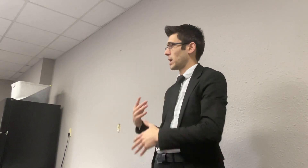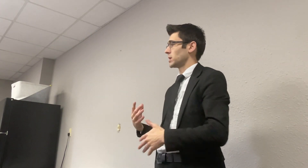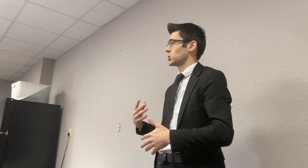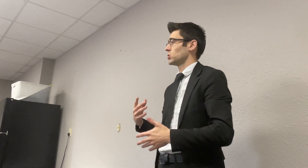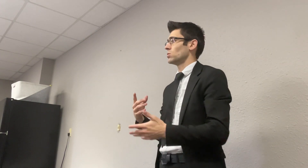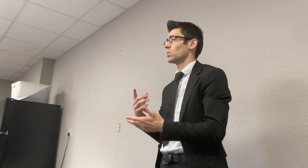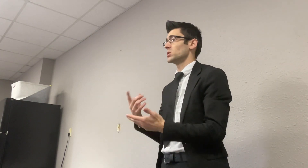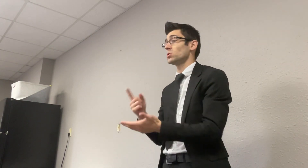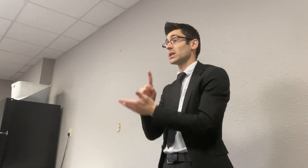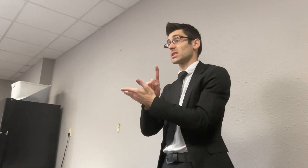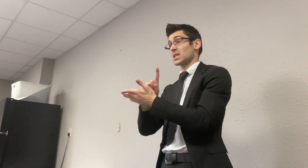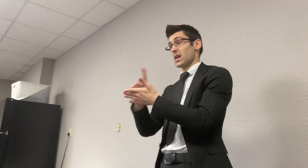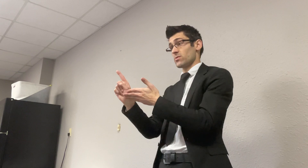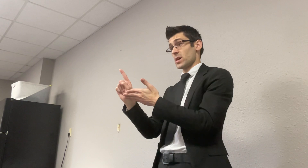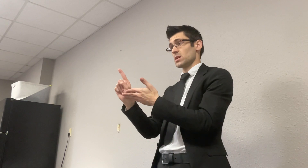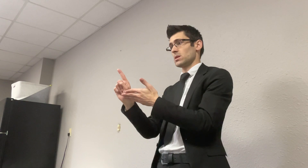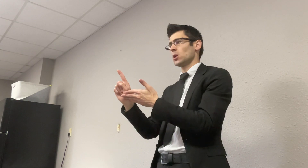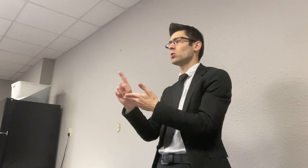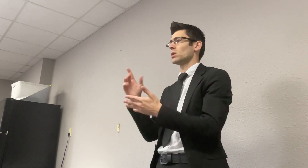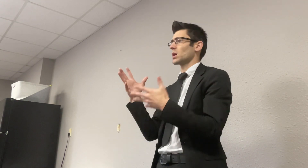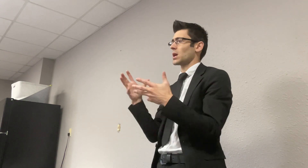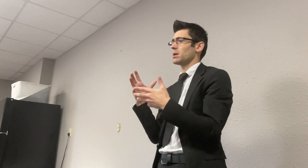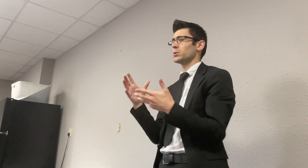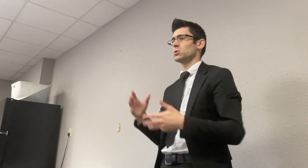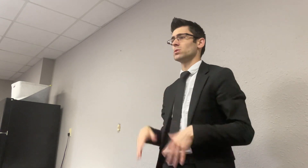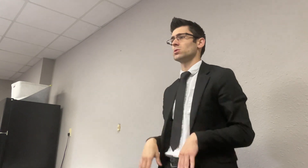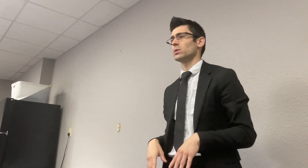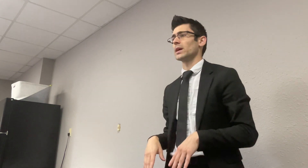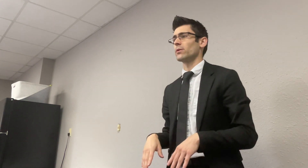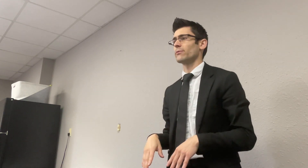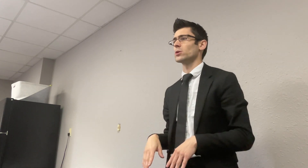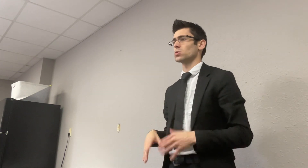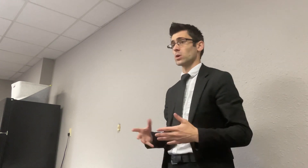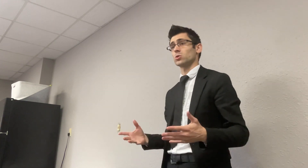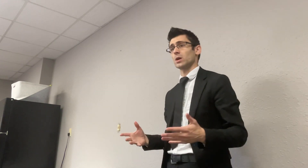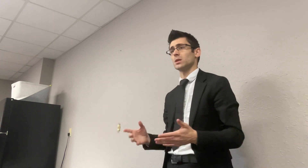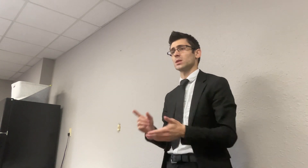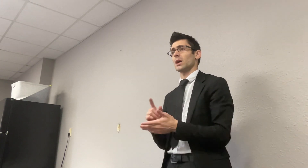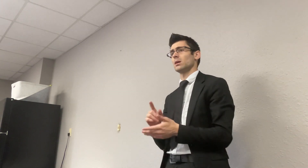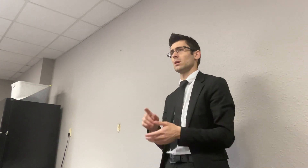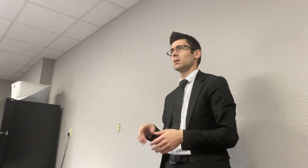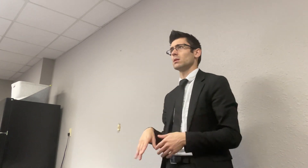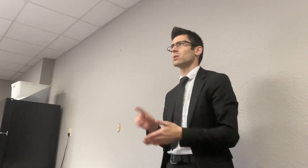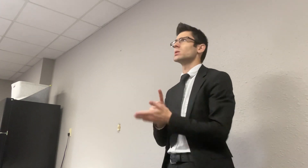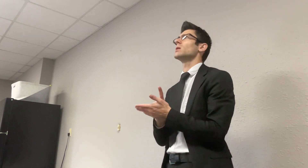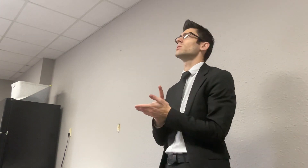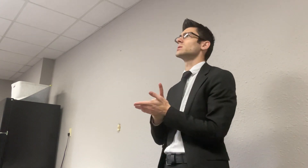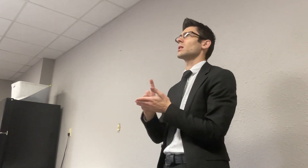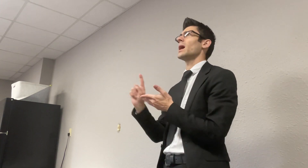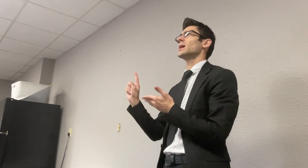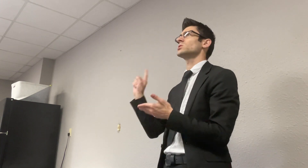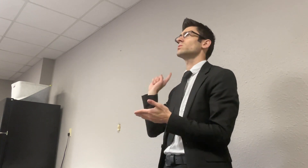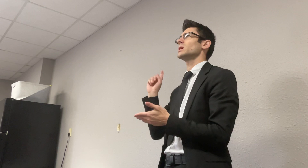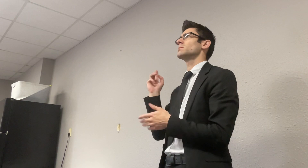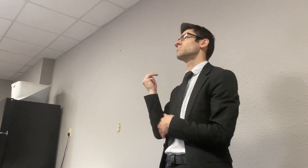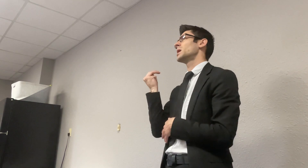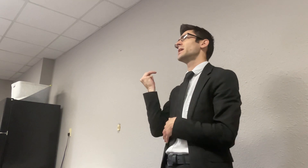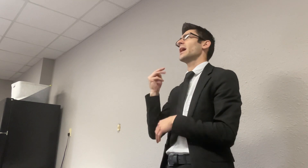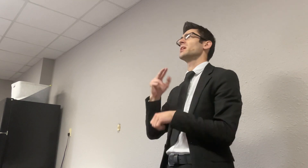behind you. Once you get the sign right, you can kind of put two and two together if you're what you're trying to say. Like, oh, it was last week, Monday